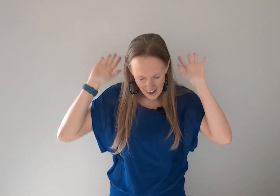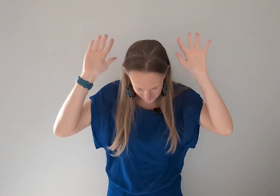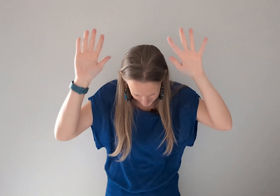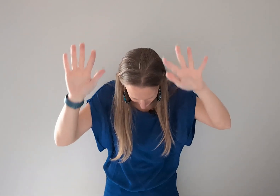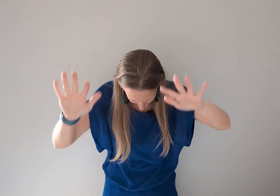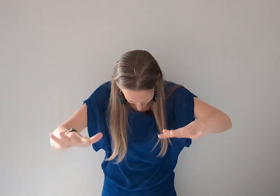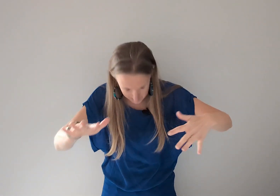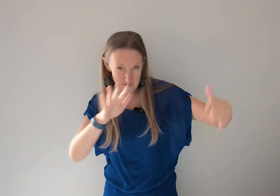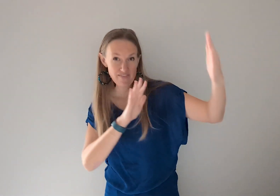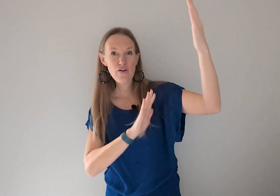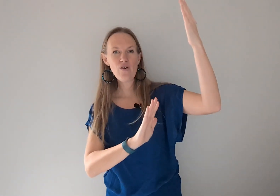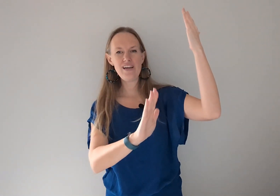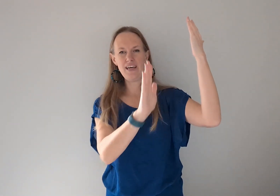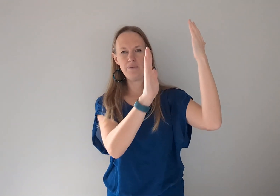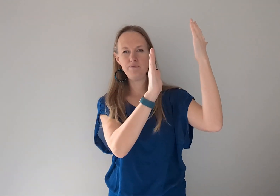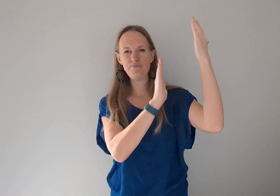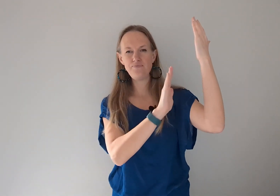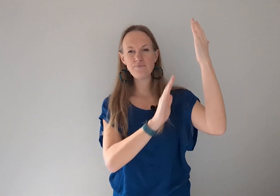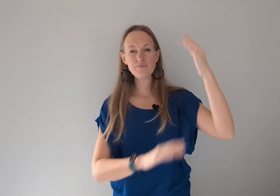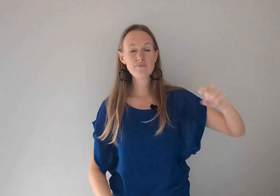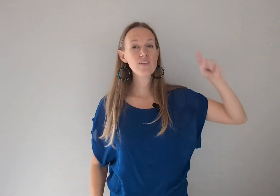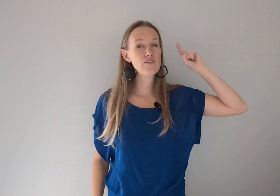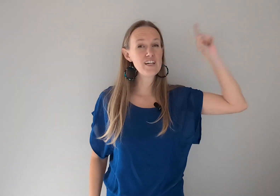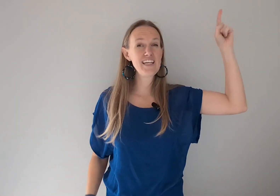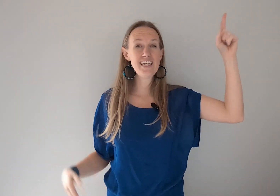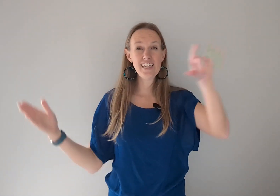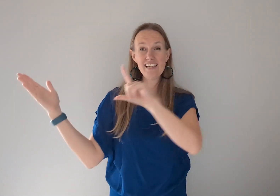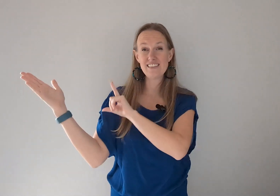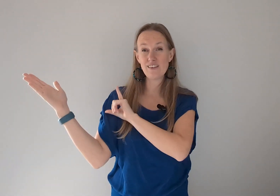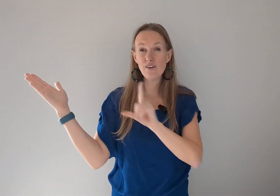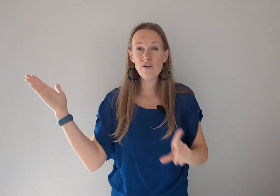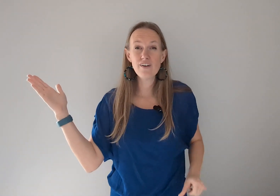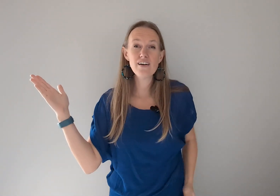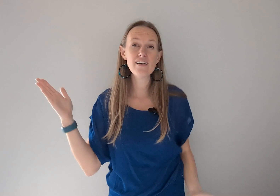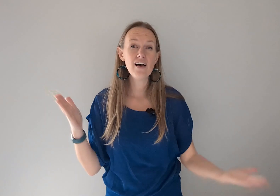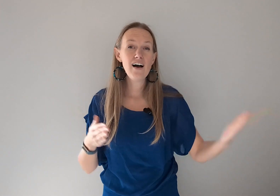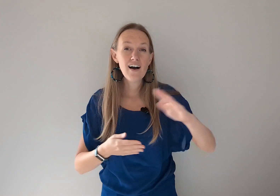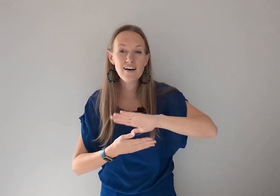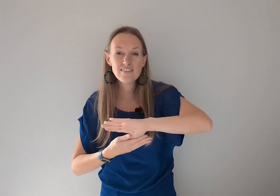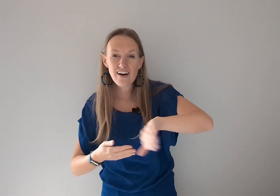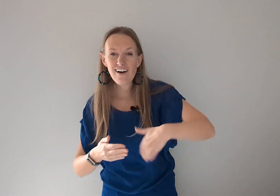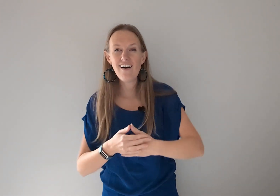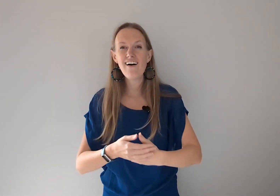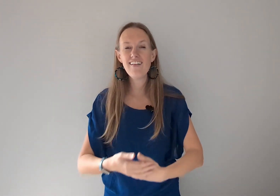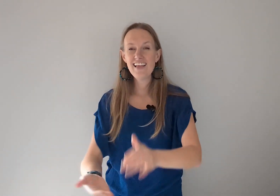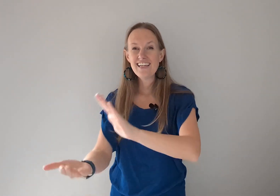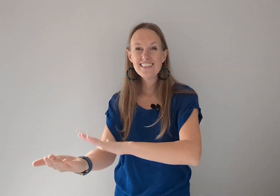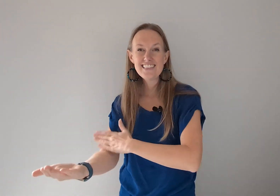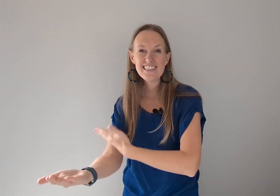Bow down before him, for he is Lord of all.